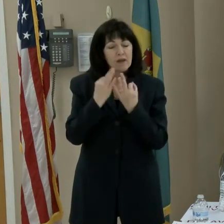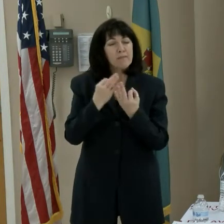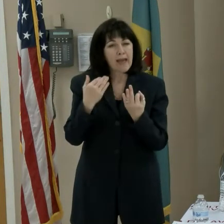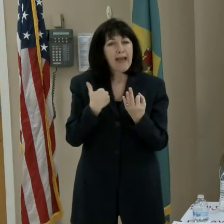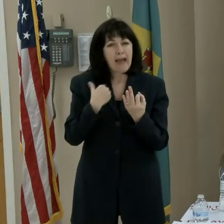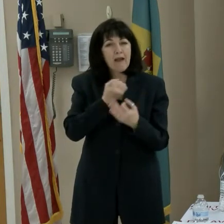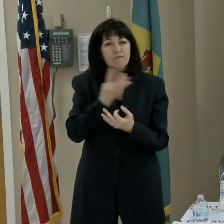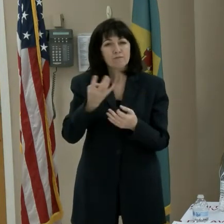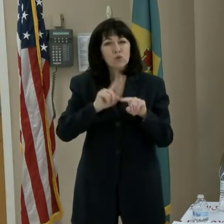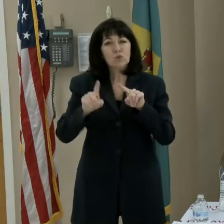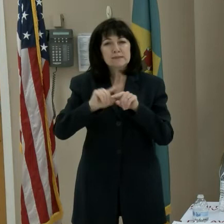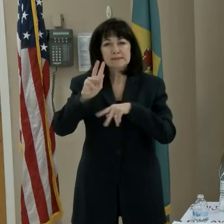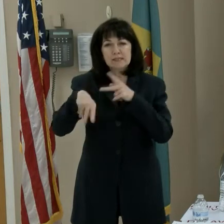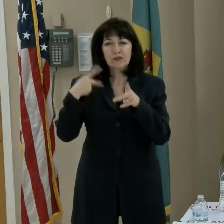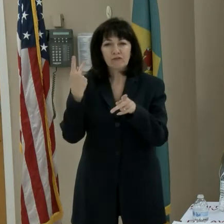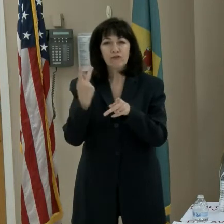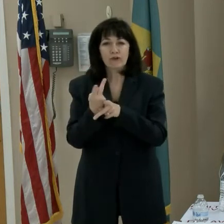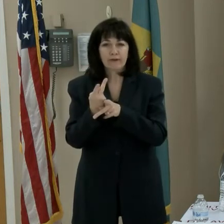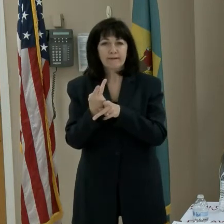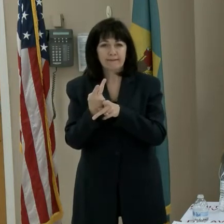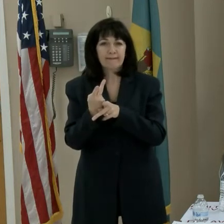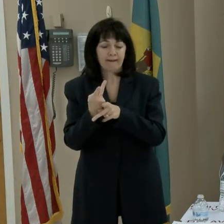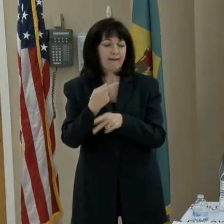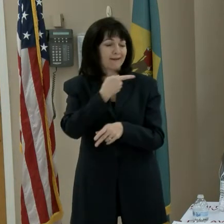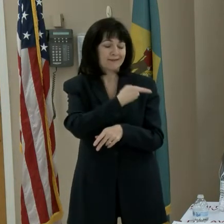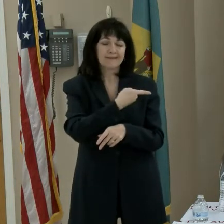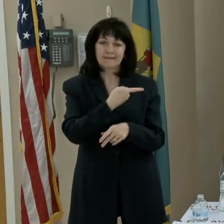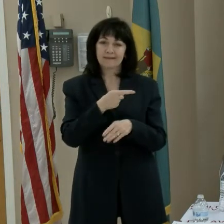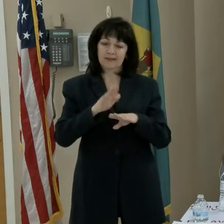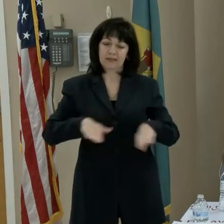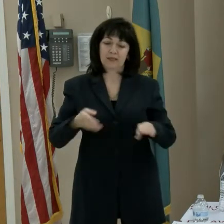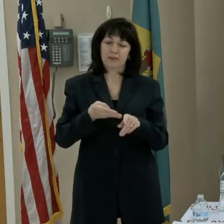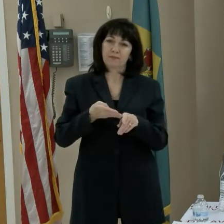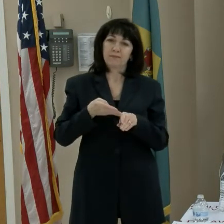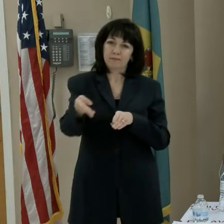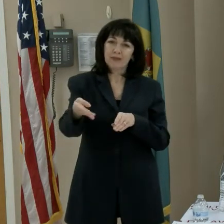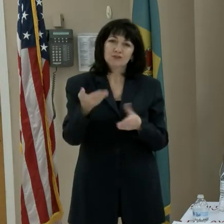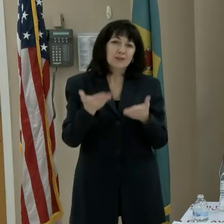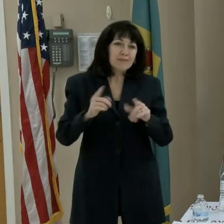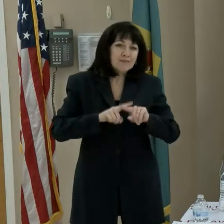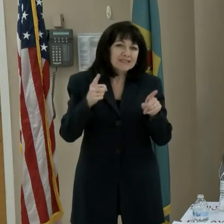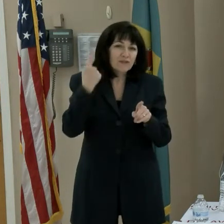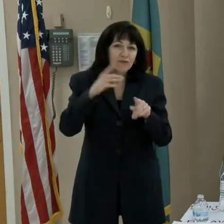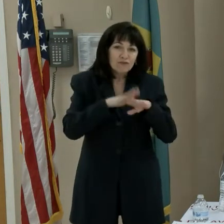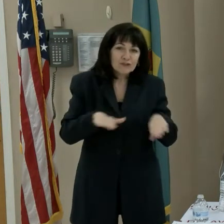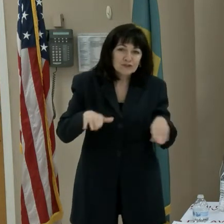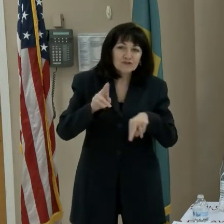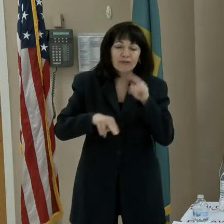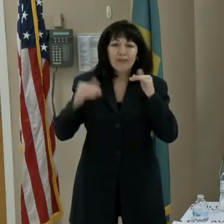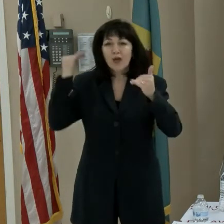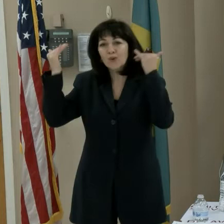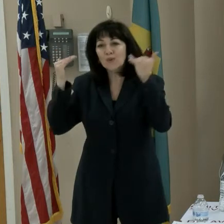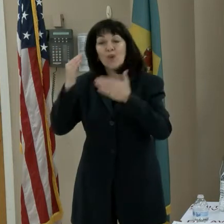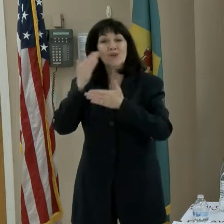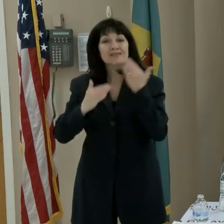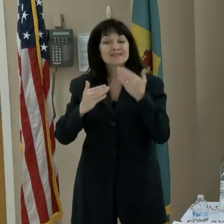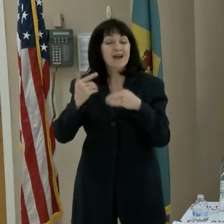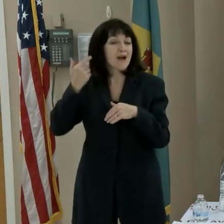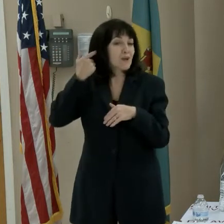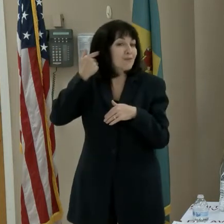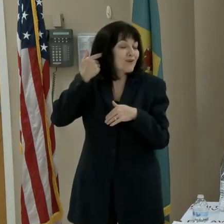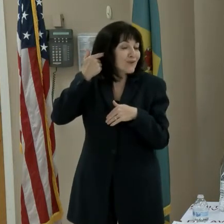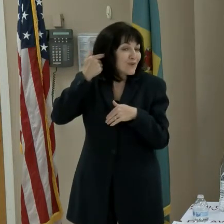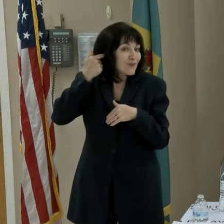of thermometers that are out there. You're a pediatrician, there might be other things to think about for young people that we have used, the ear ones or the forehead